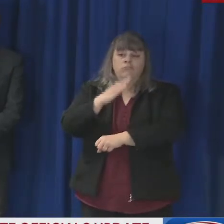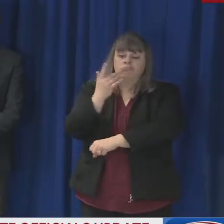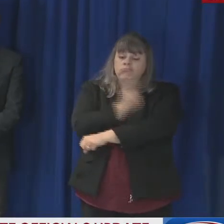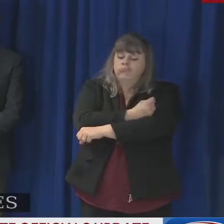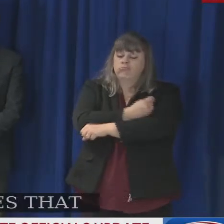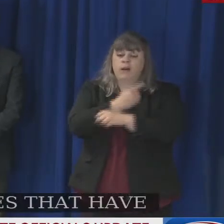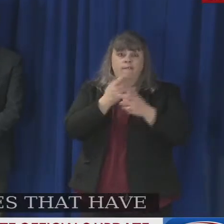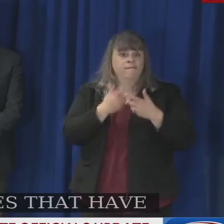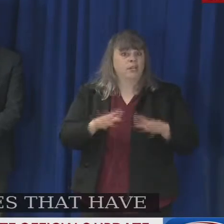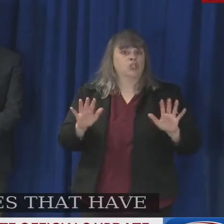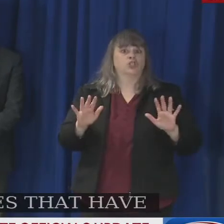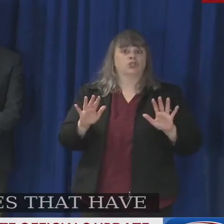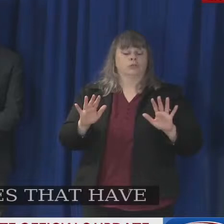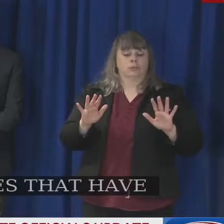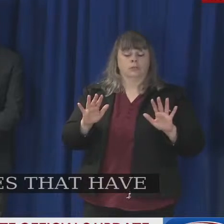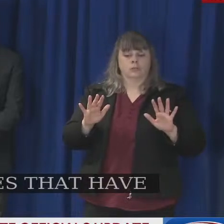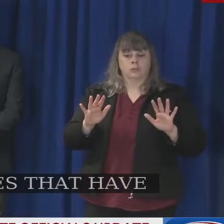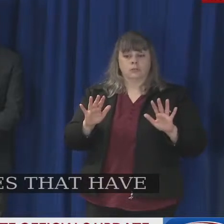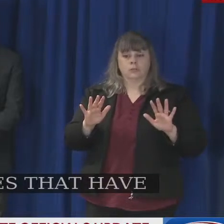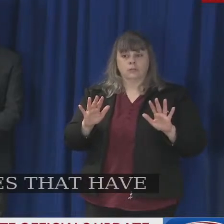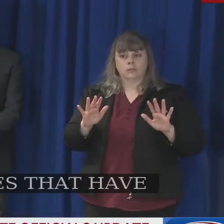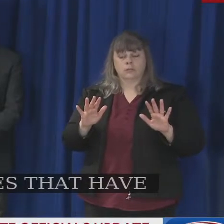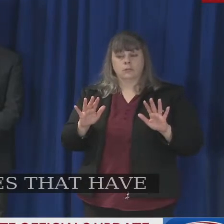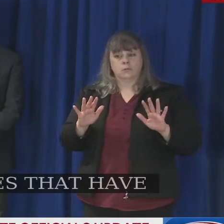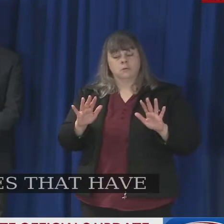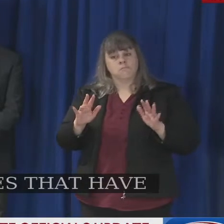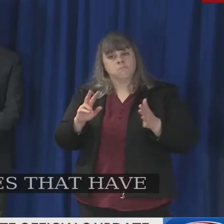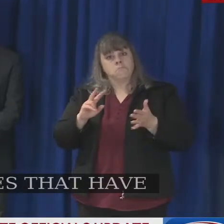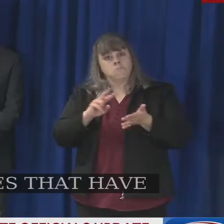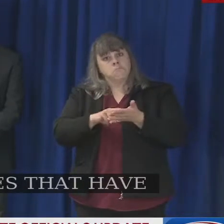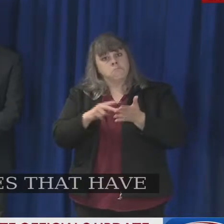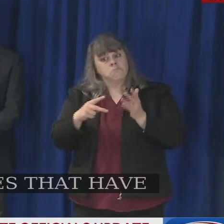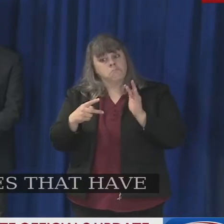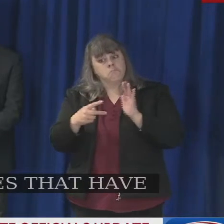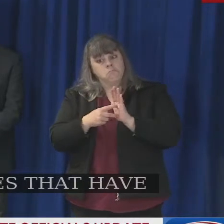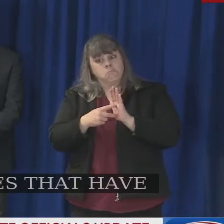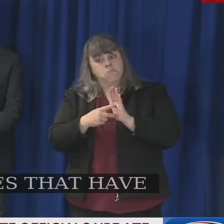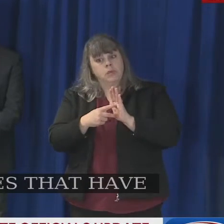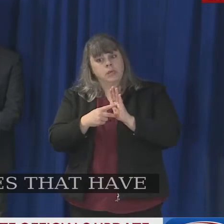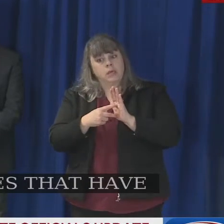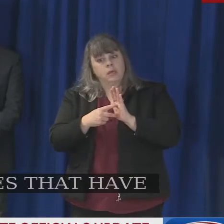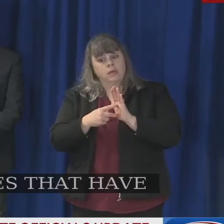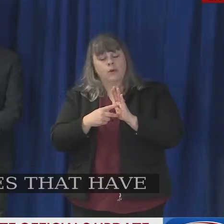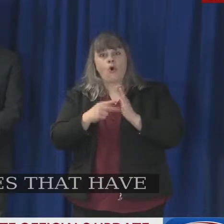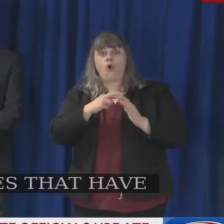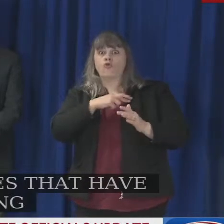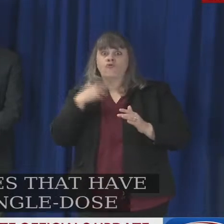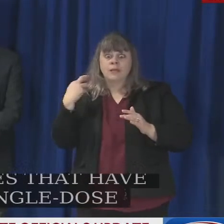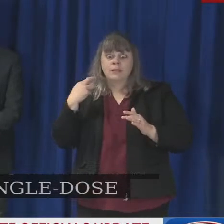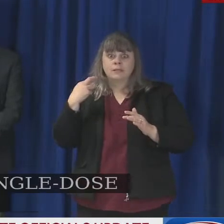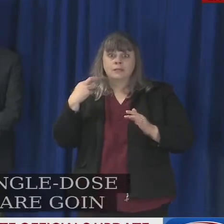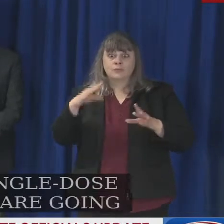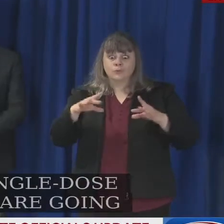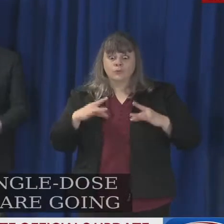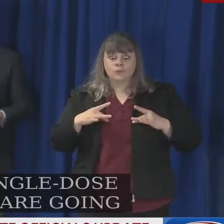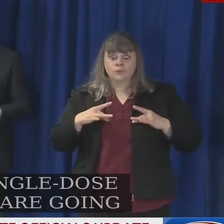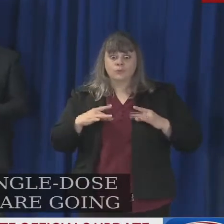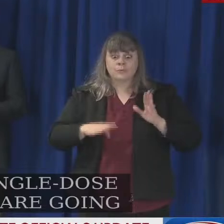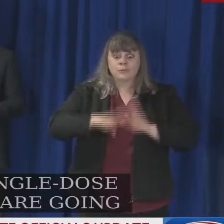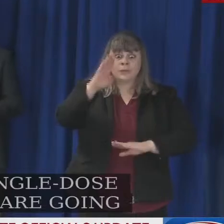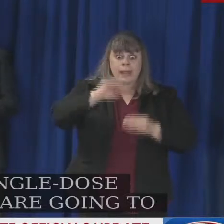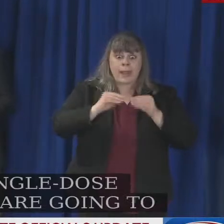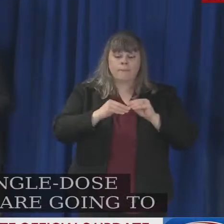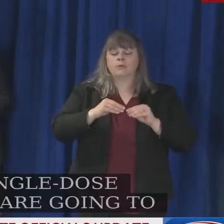dose vaccination rates are going to be much lower risk for increases in another surge in